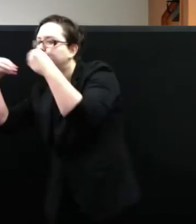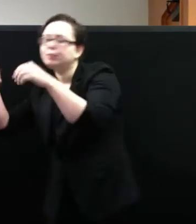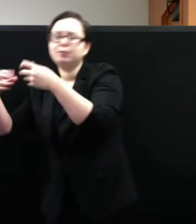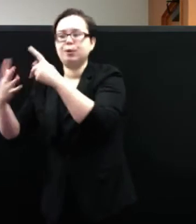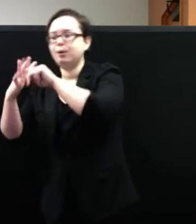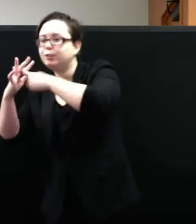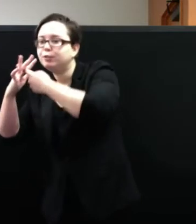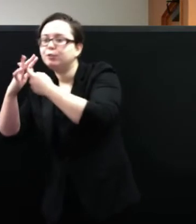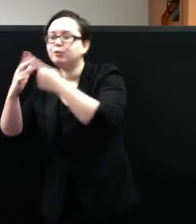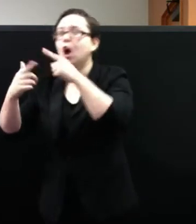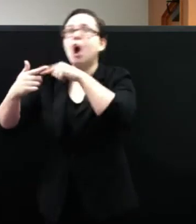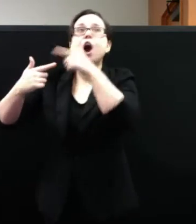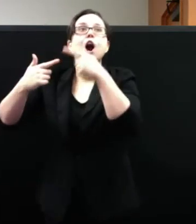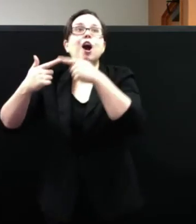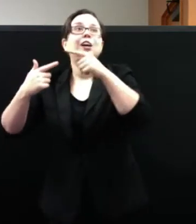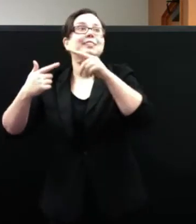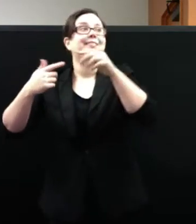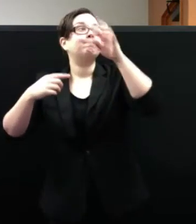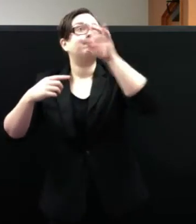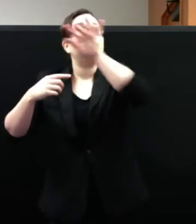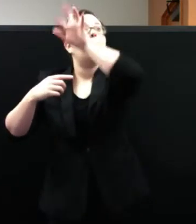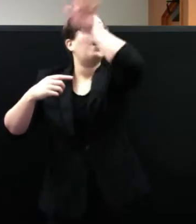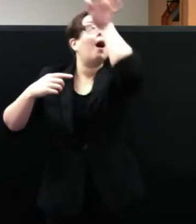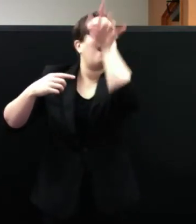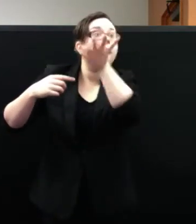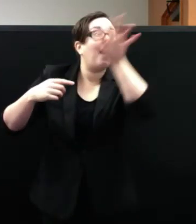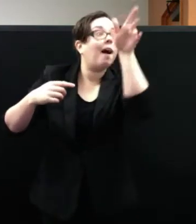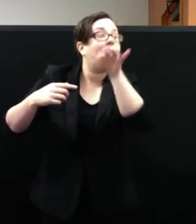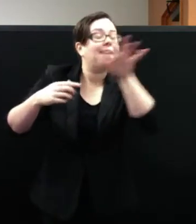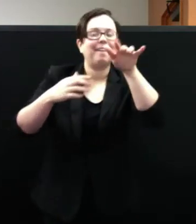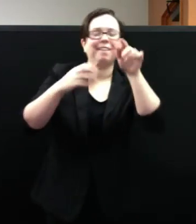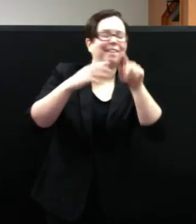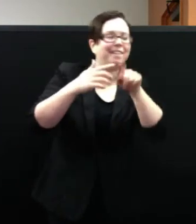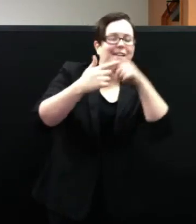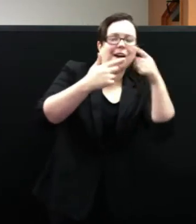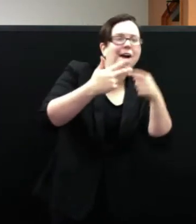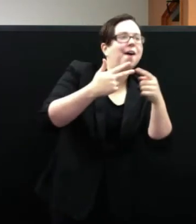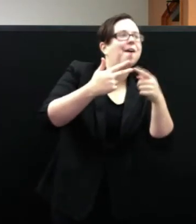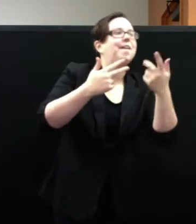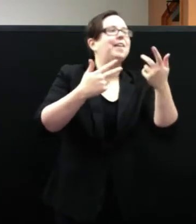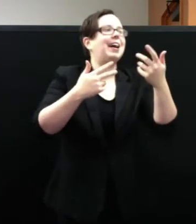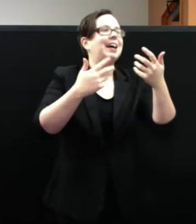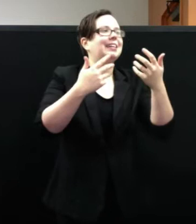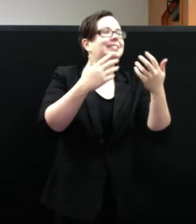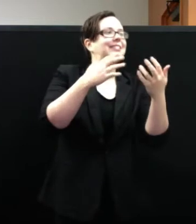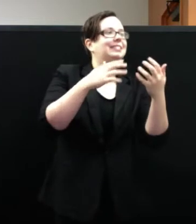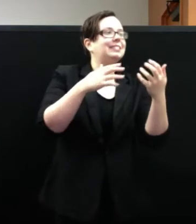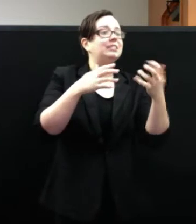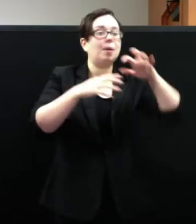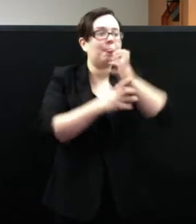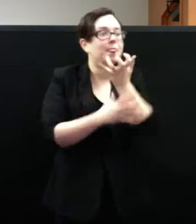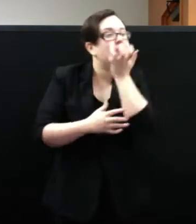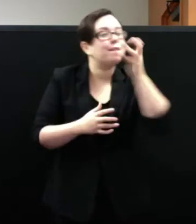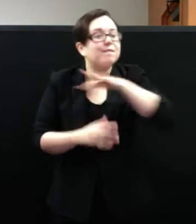of teleportation and all the way back to the field and wheat. And that one actually goes all the way back to the Big Bang. So